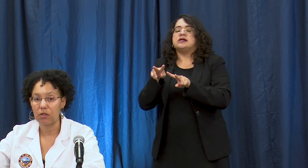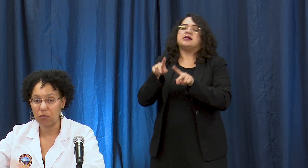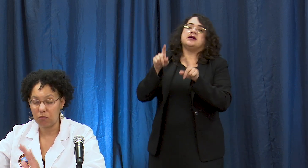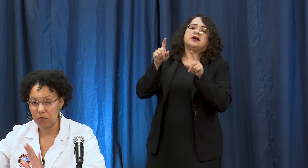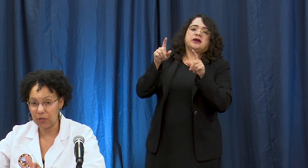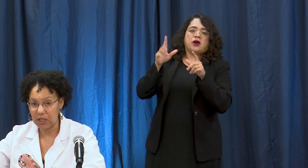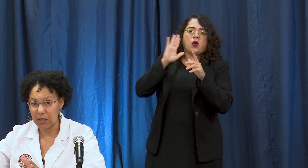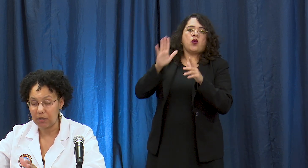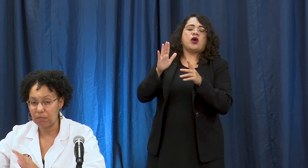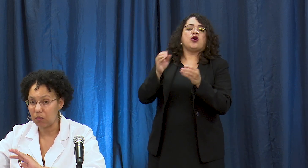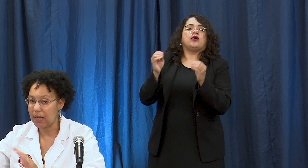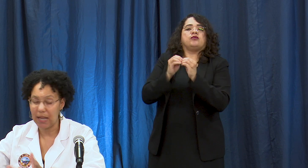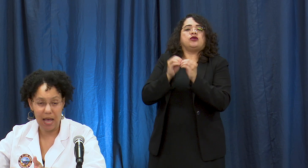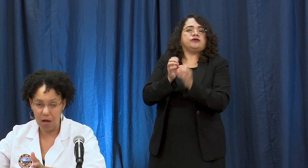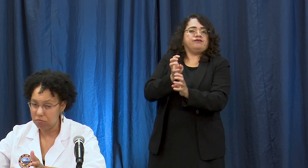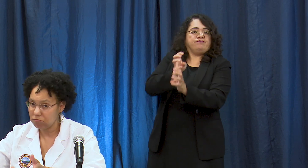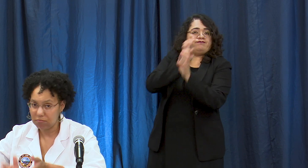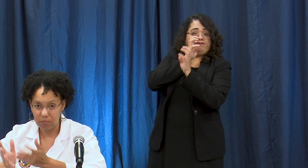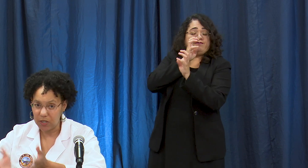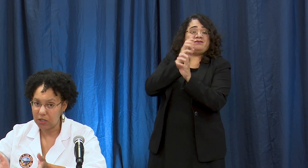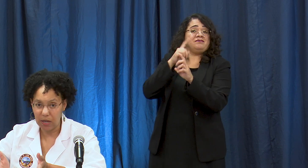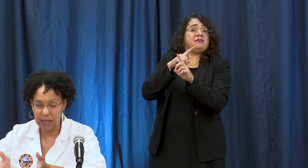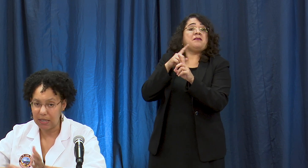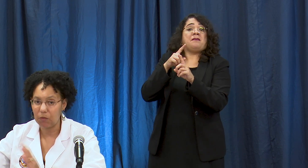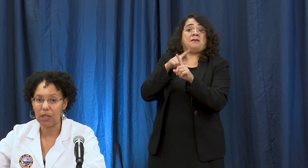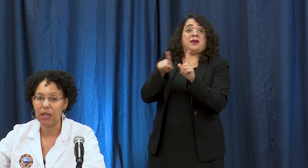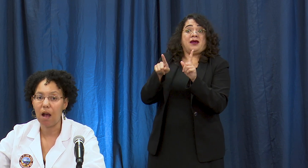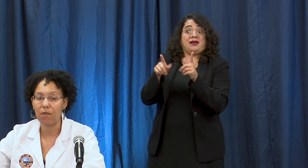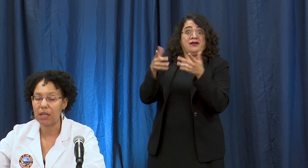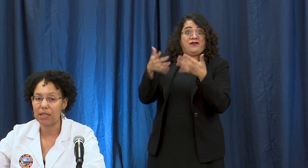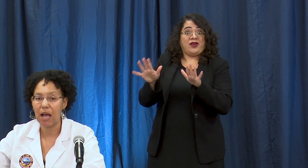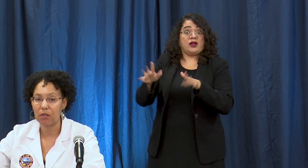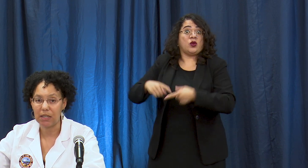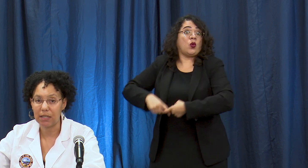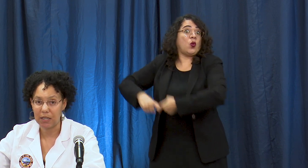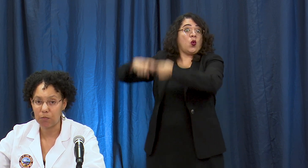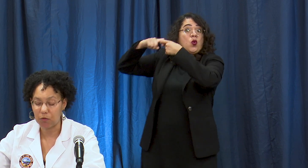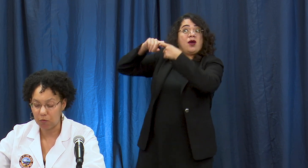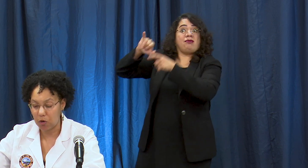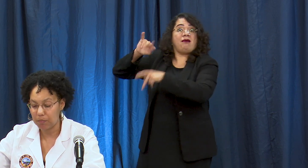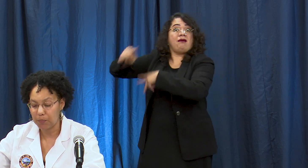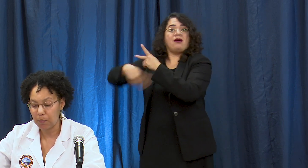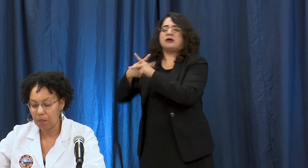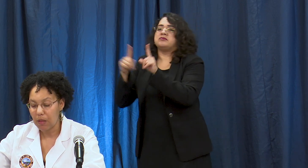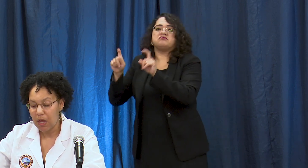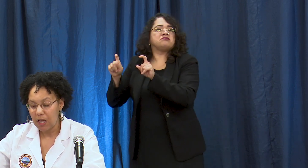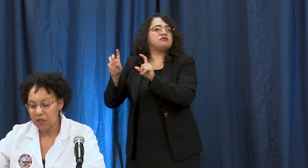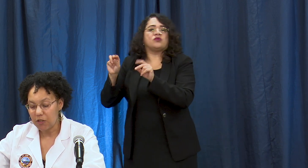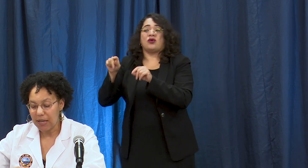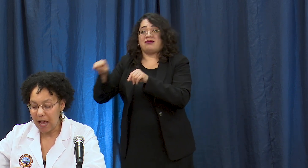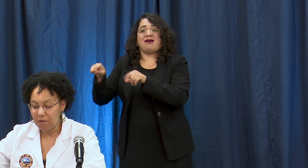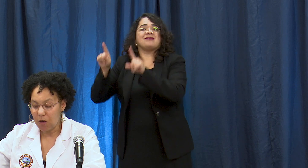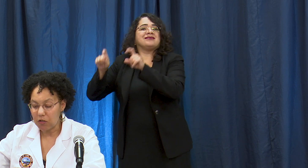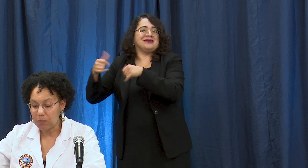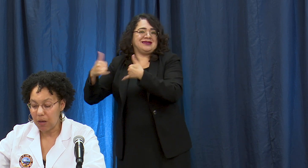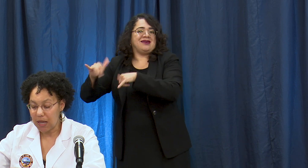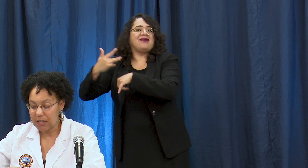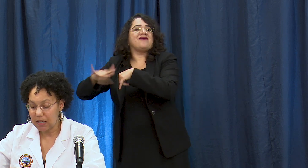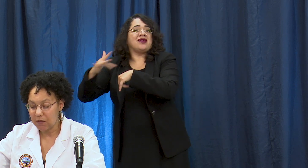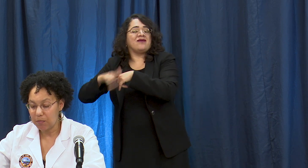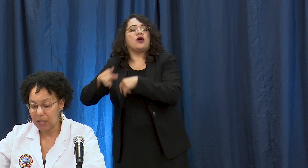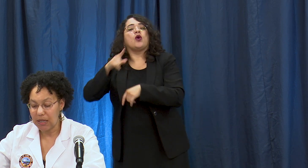more stringent, but right now we still can't say with any confidence how these tests perform. So you can have